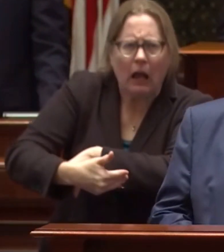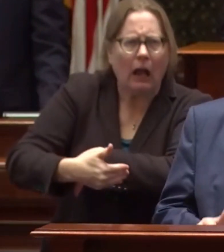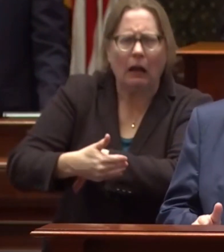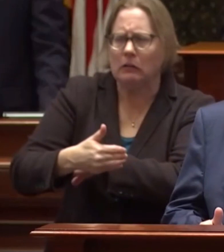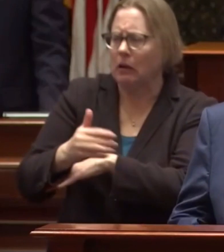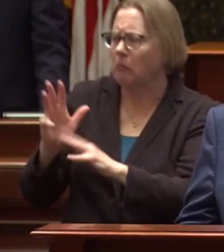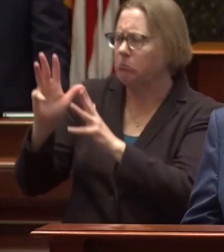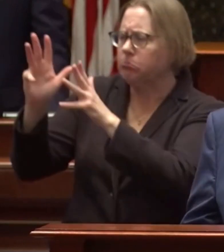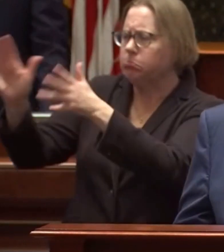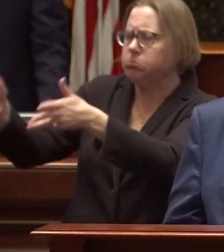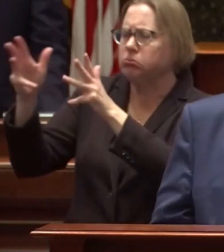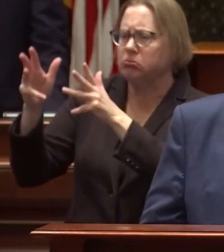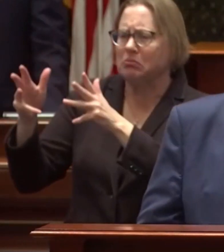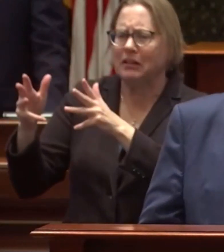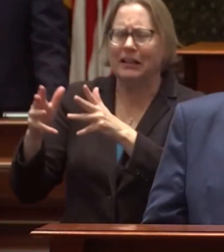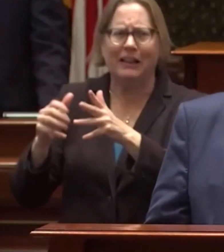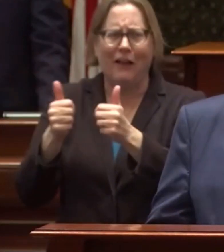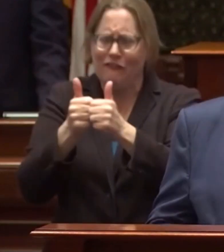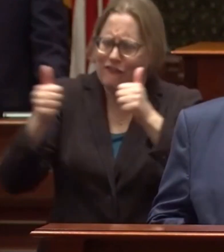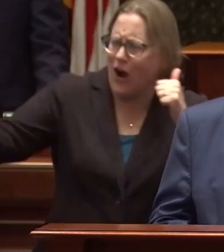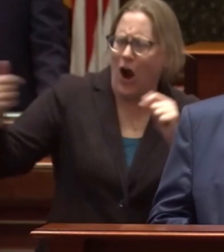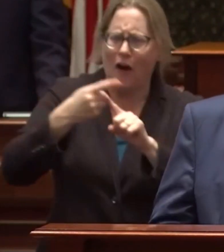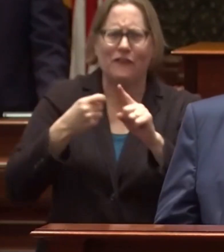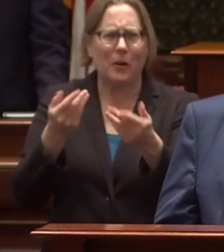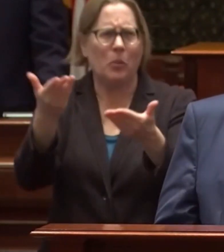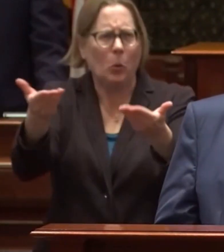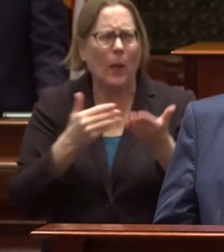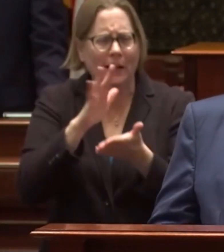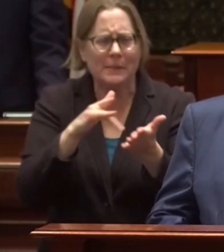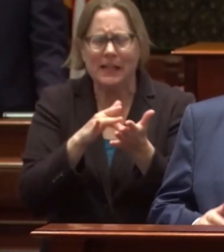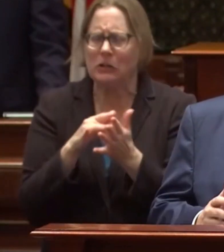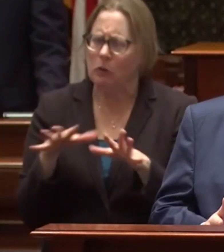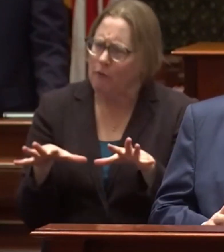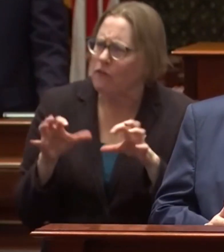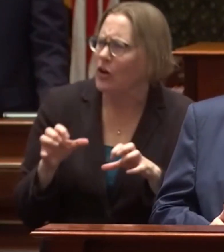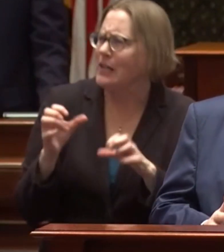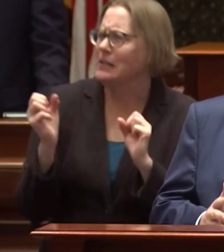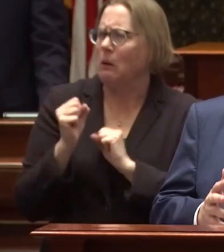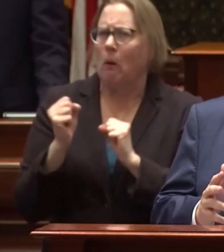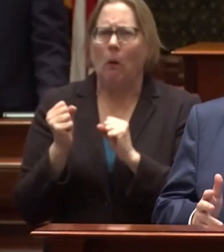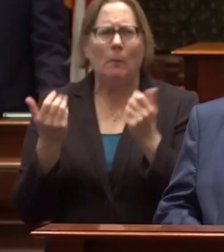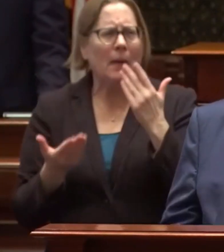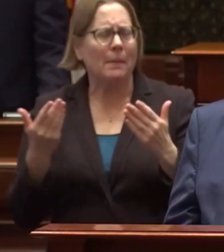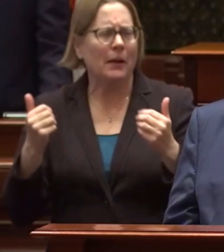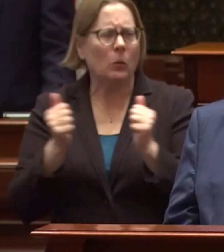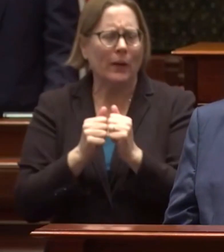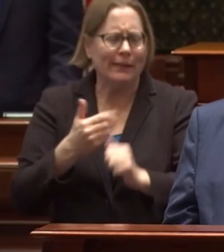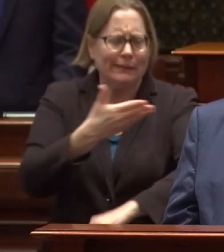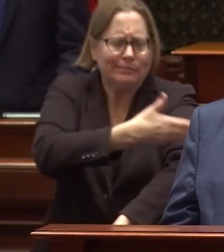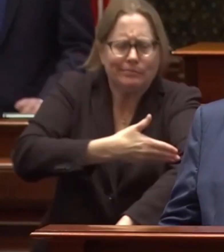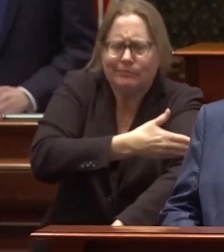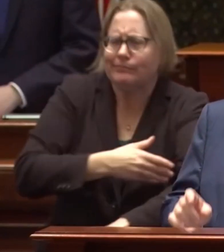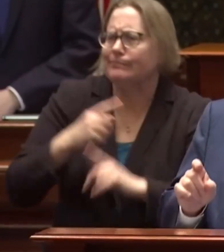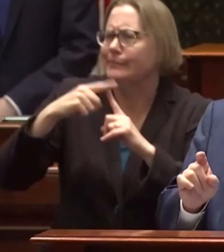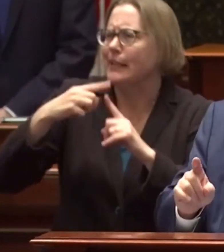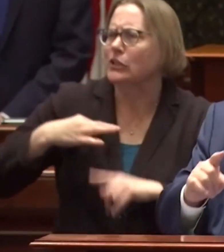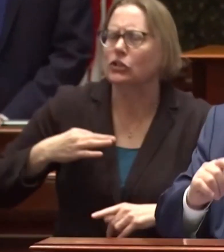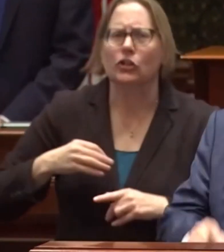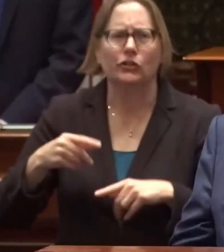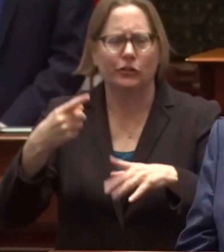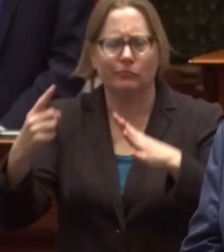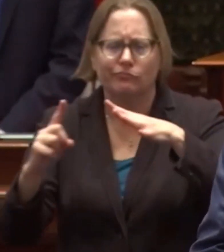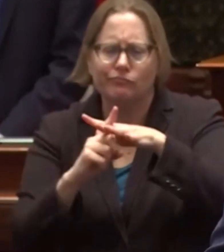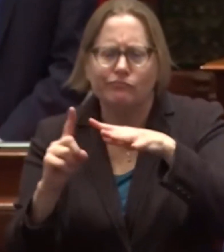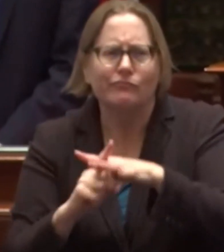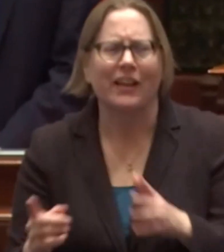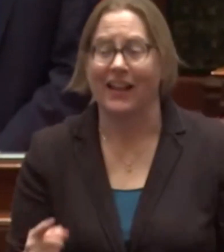far from our designated welcome centers, in freezing temperatures, wearing flip-flops and T-shirts. Think about that